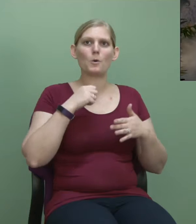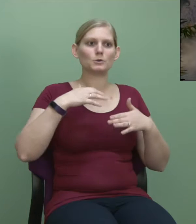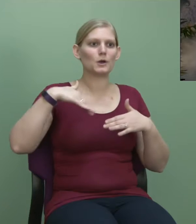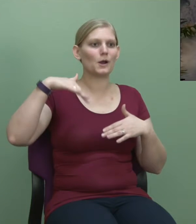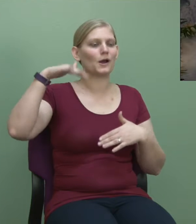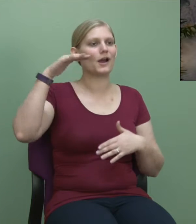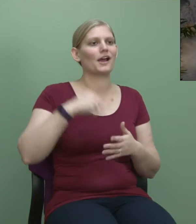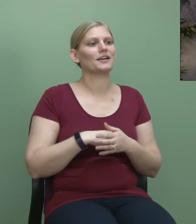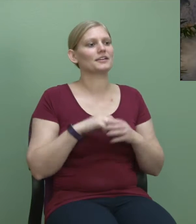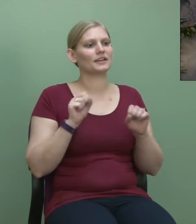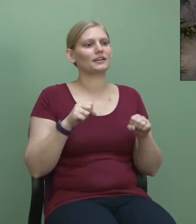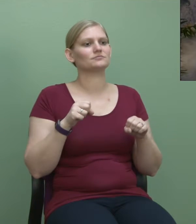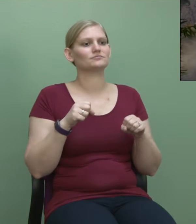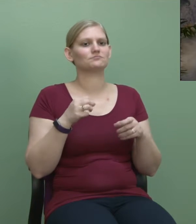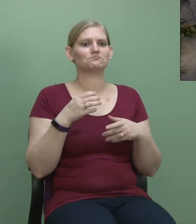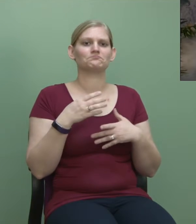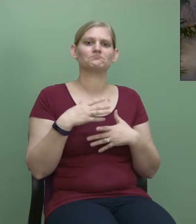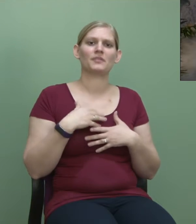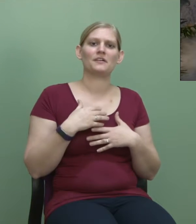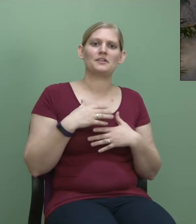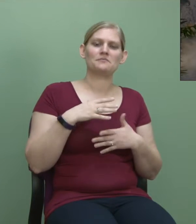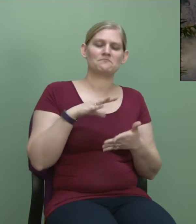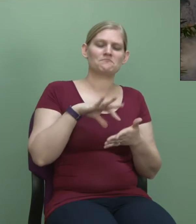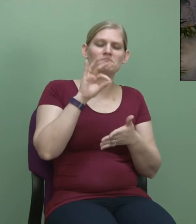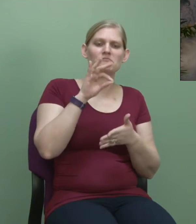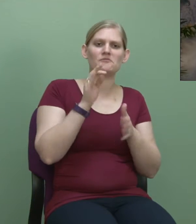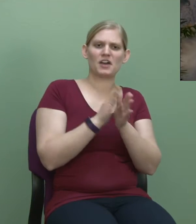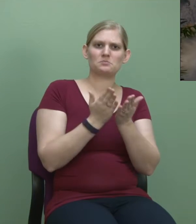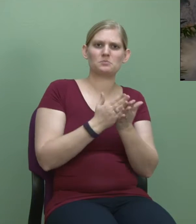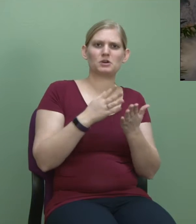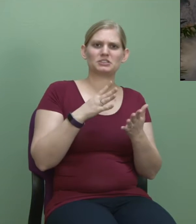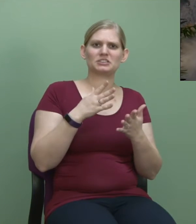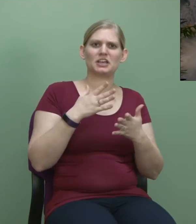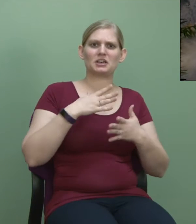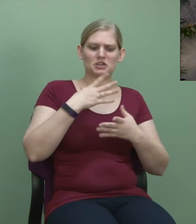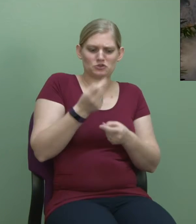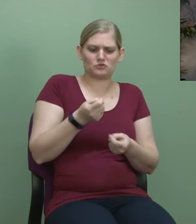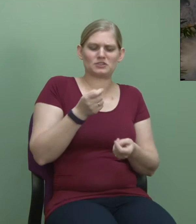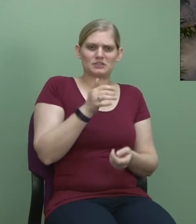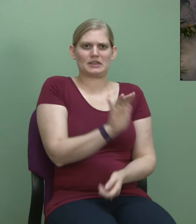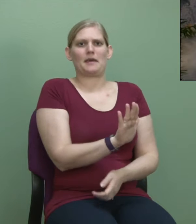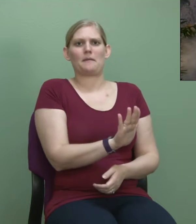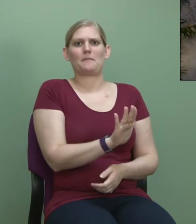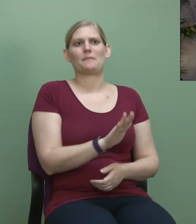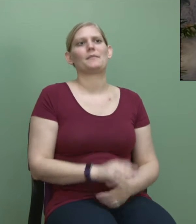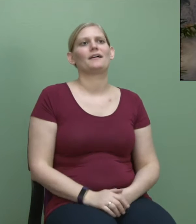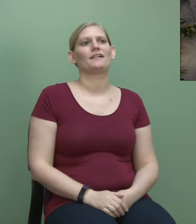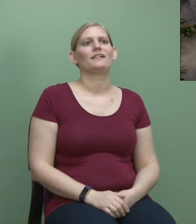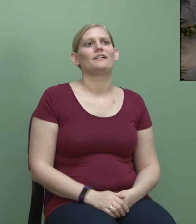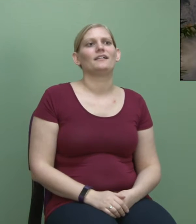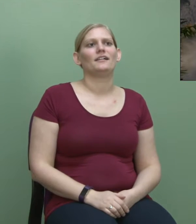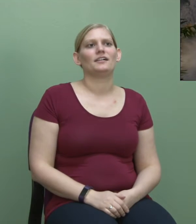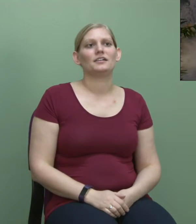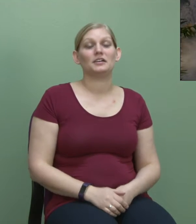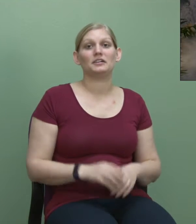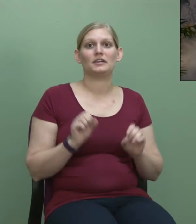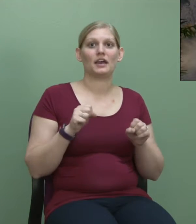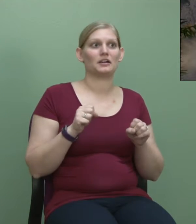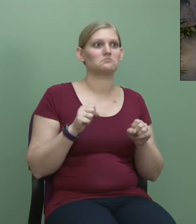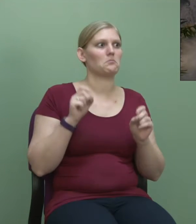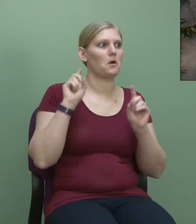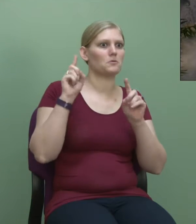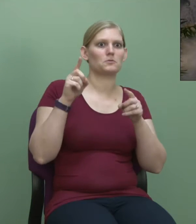to find subjects that they enjoy, and if their favorite thing is horses, then go to the library and find books about